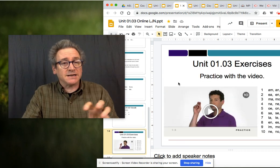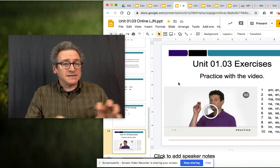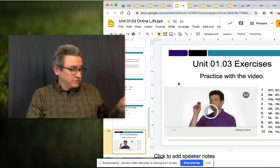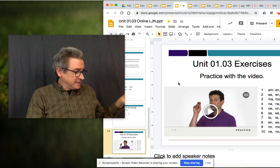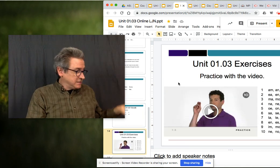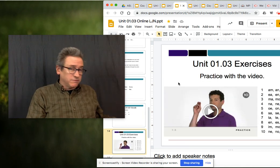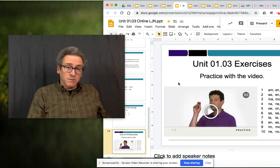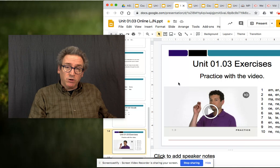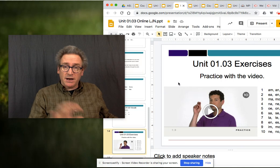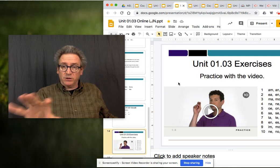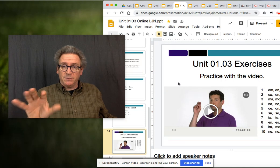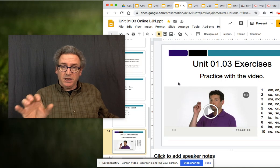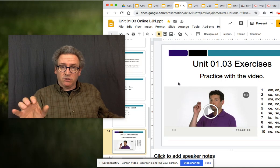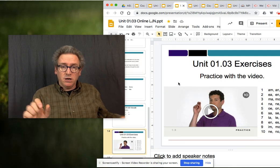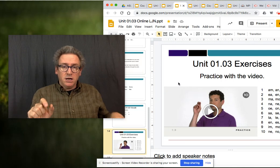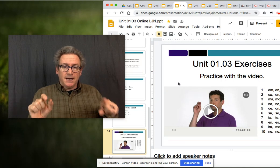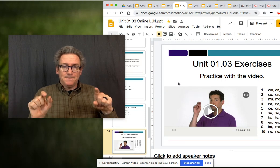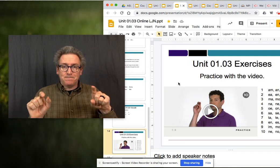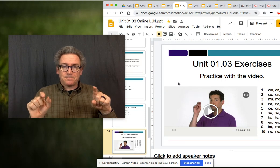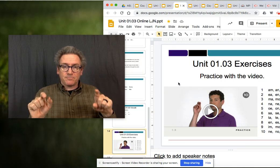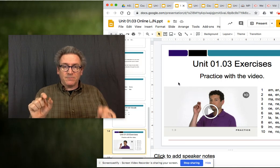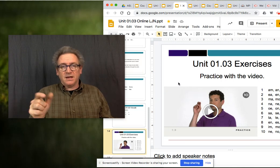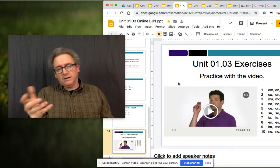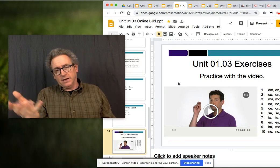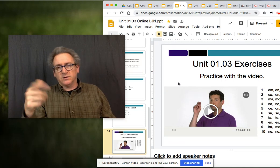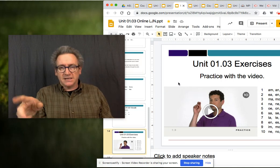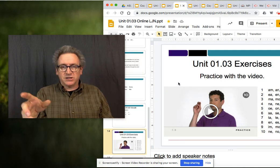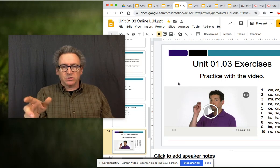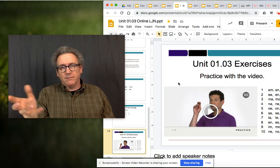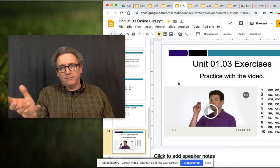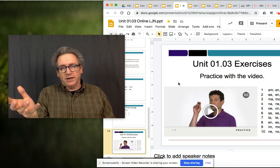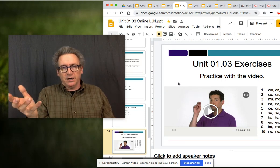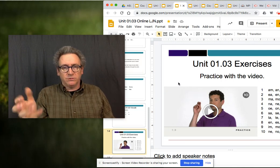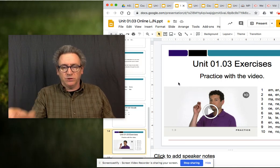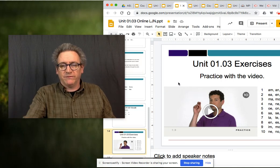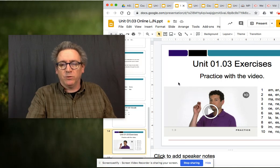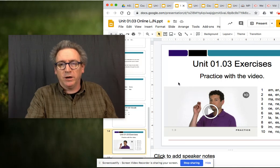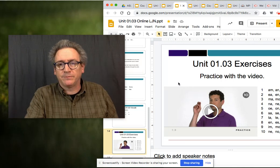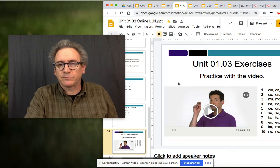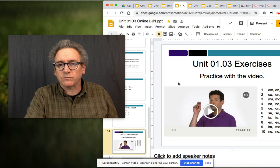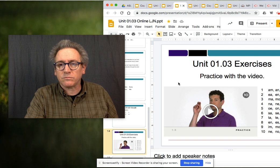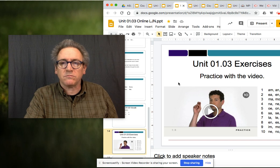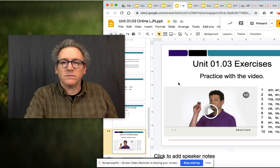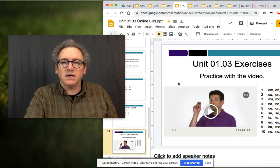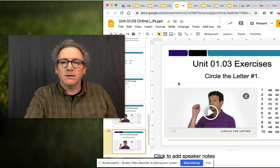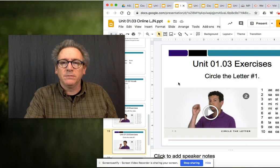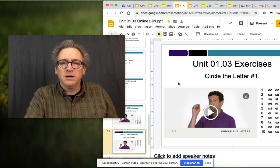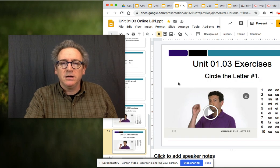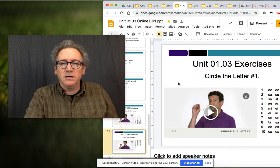There's some practice exercises from the book, and I put them in here. It says circle them, but, do whatever you want.